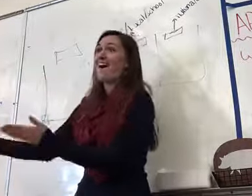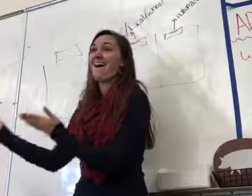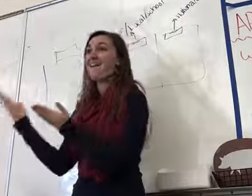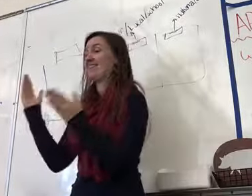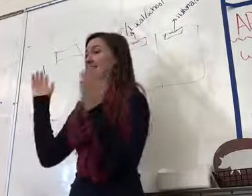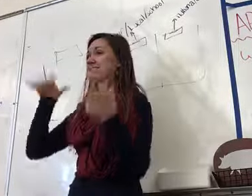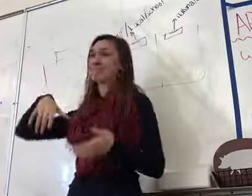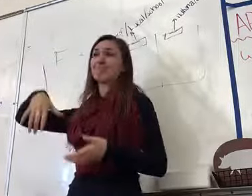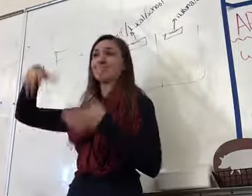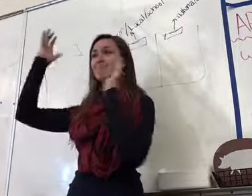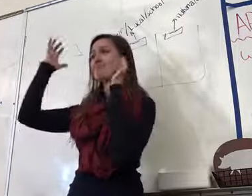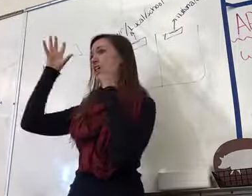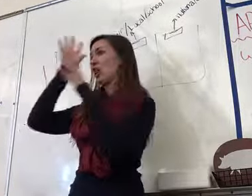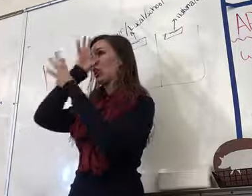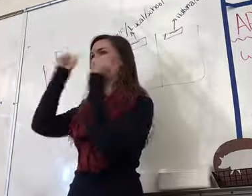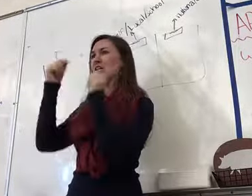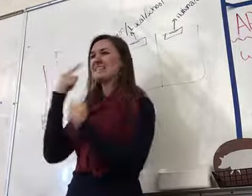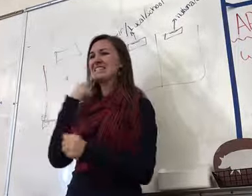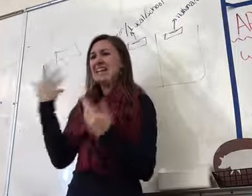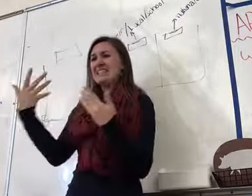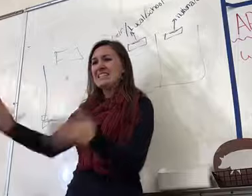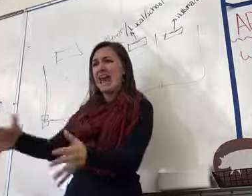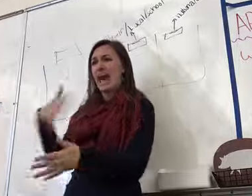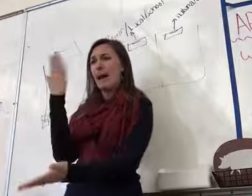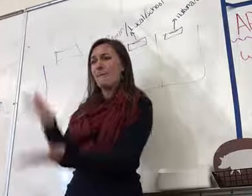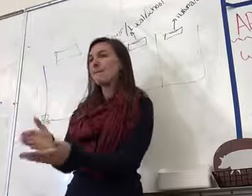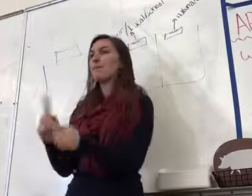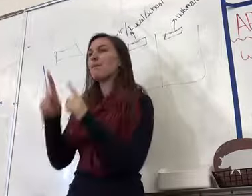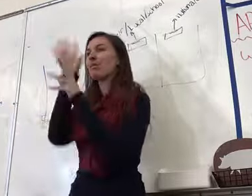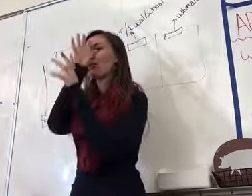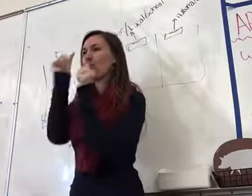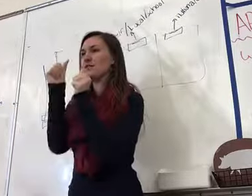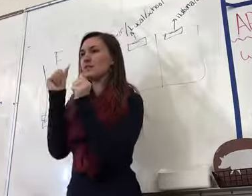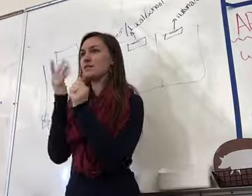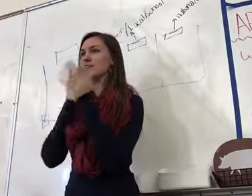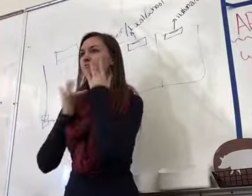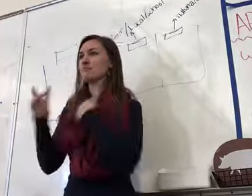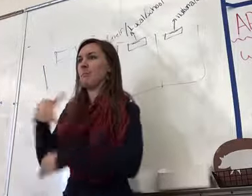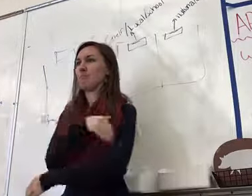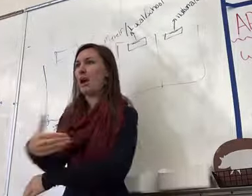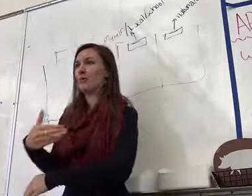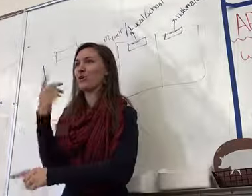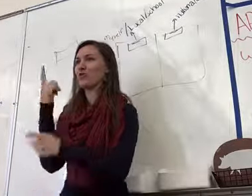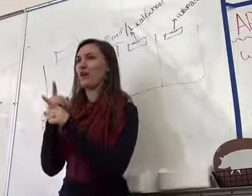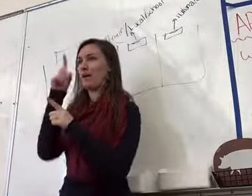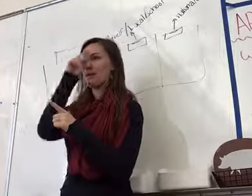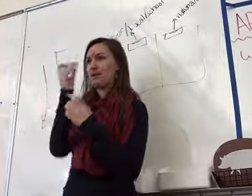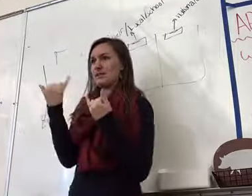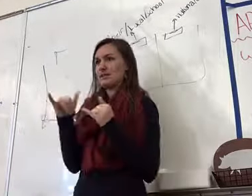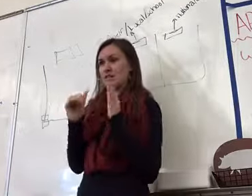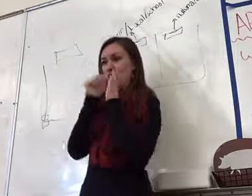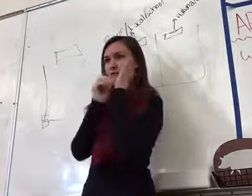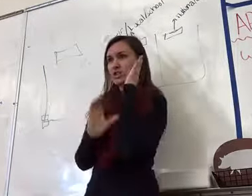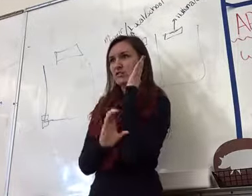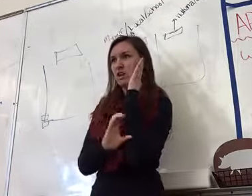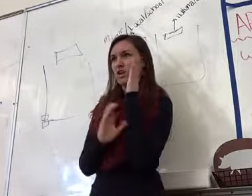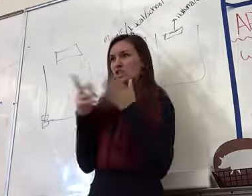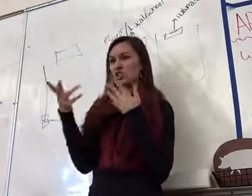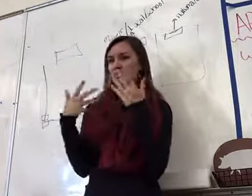chaos. The president says stop, but the president doesn't have that power to tell them to stop. And so Shays Rebellion really shows